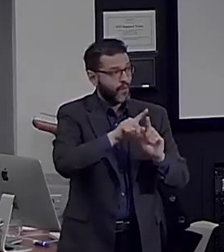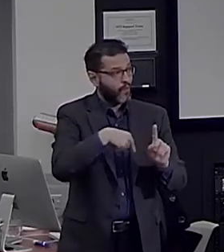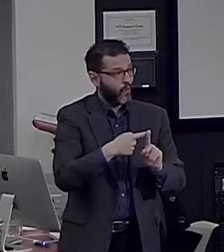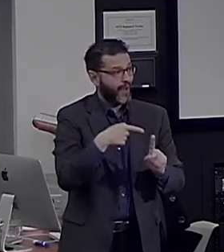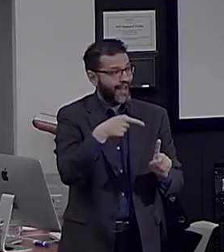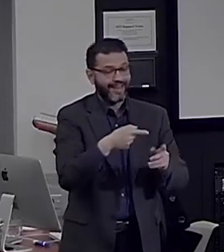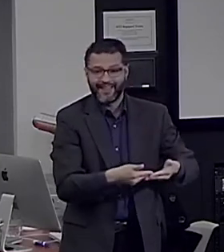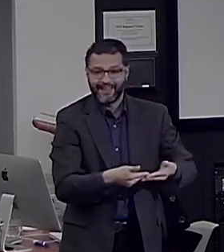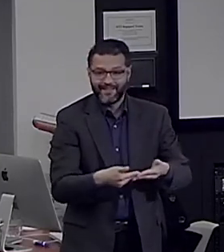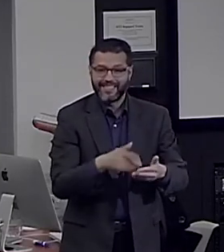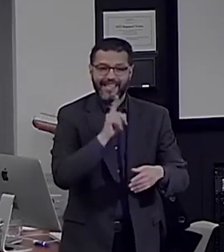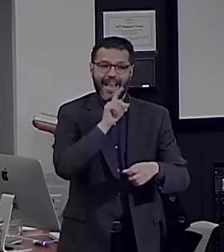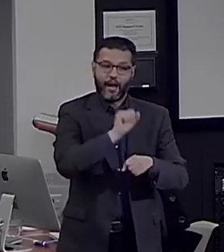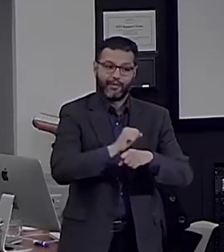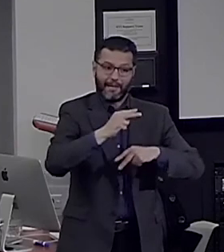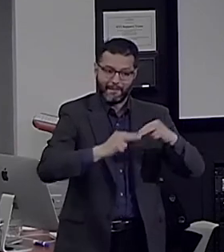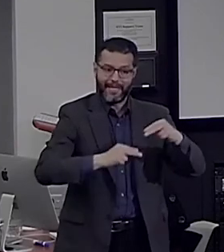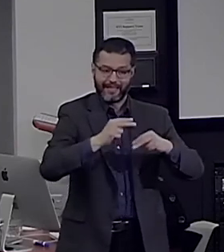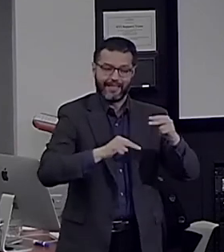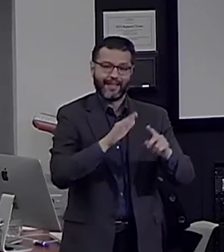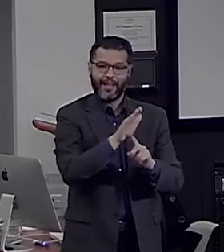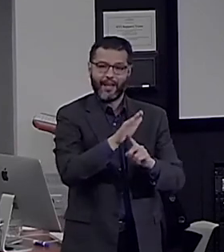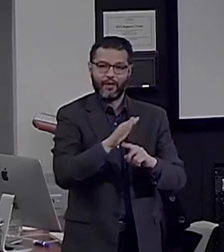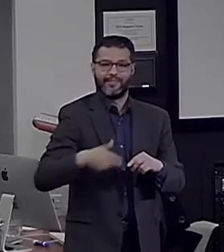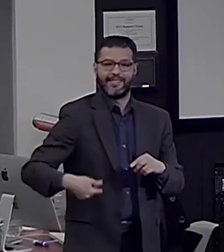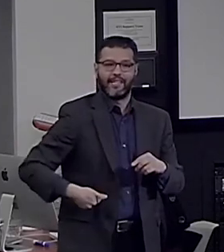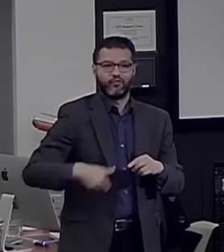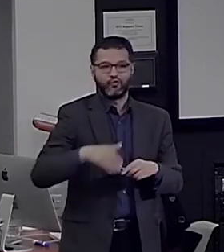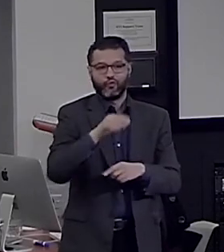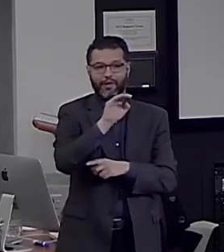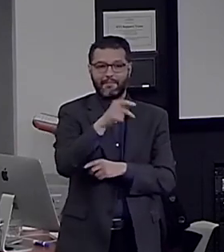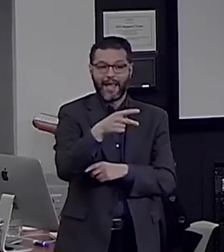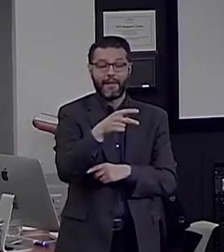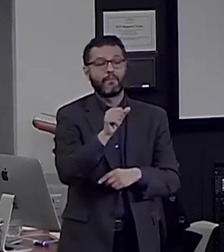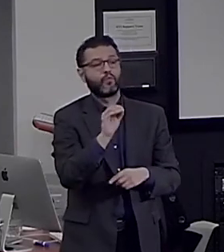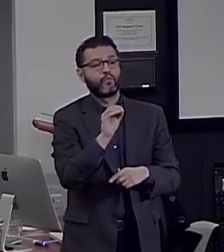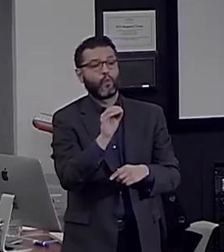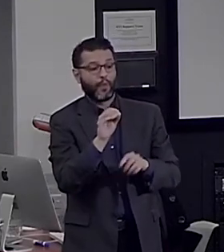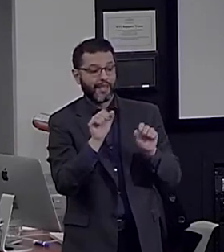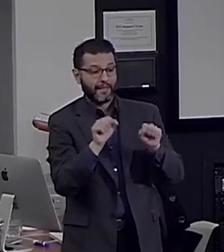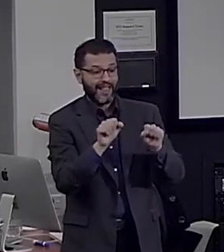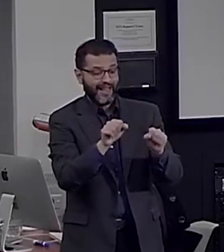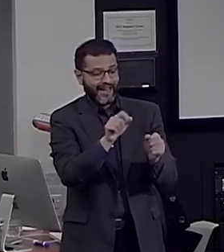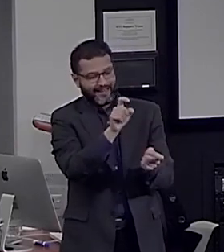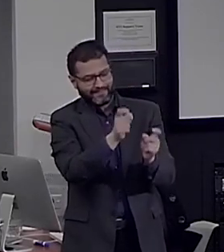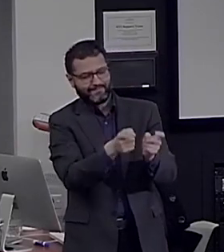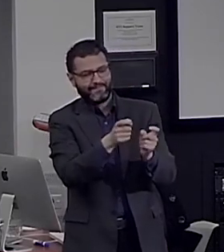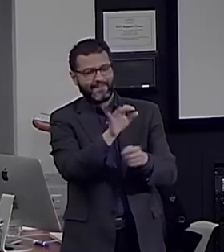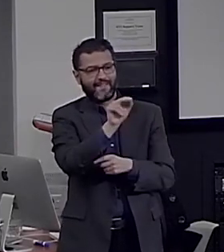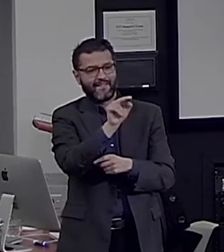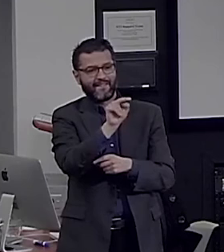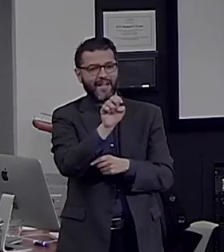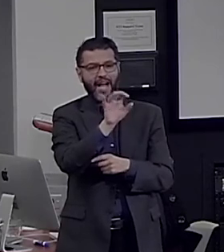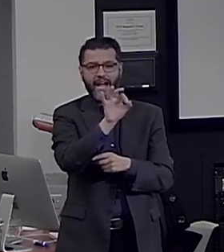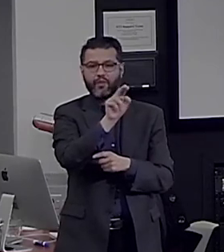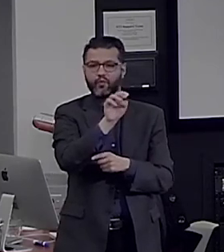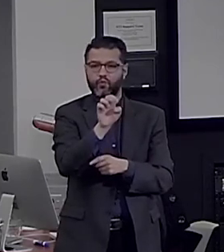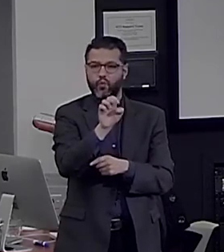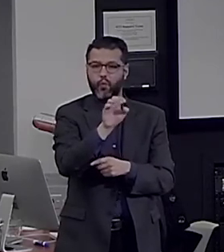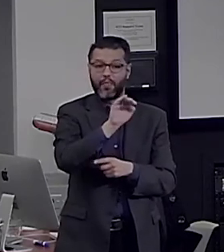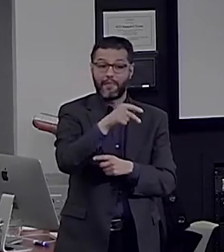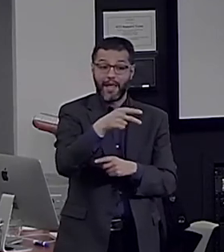actually constructing their sensory maps and so the ability to fine-tune acoustic mapping as it emerges could very